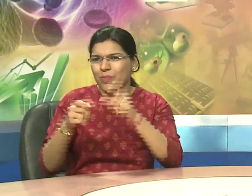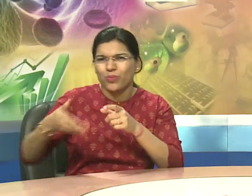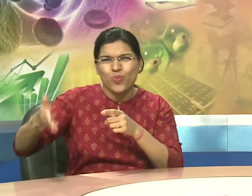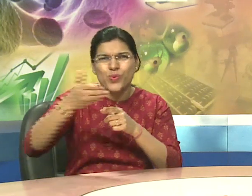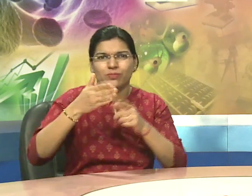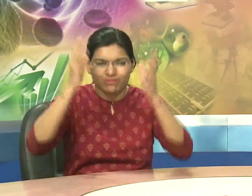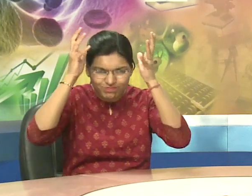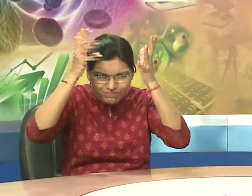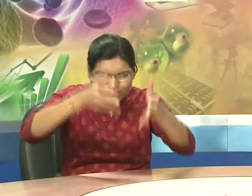Next is